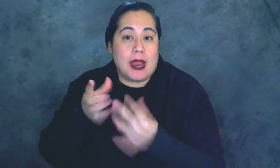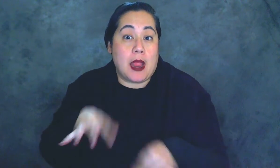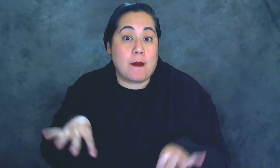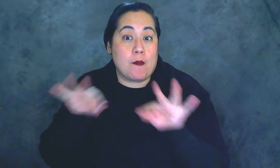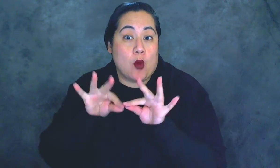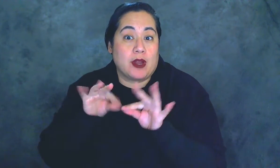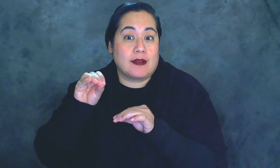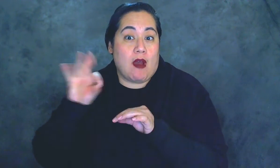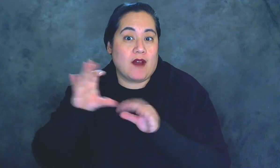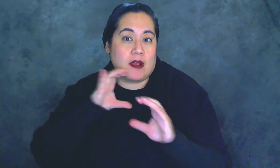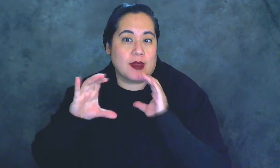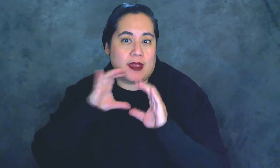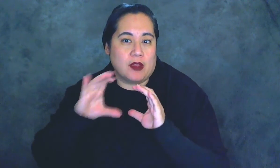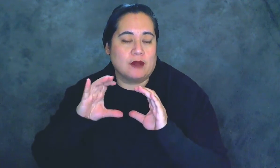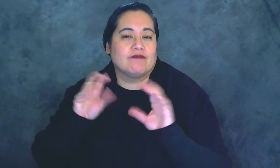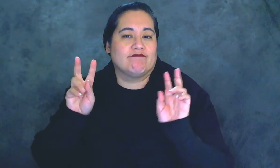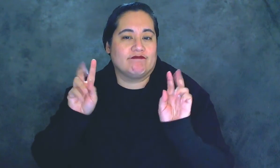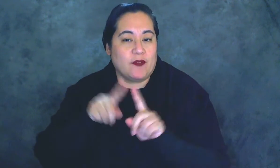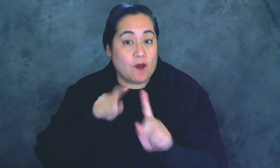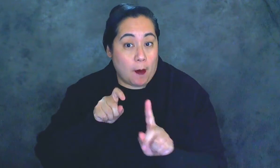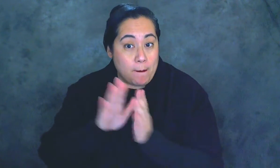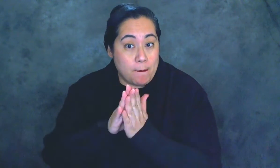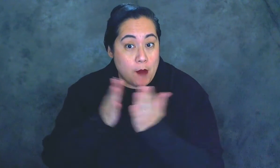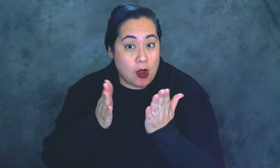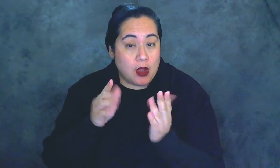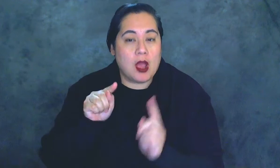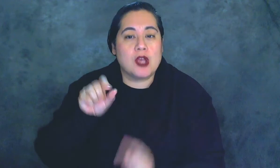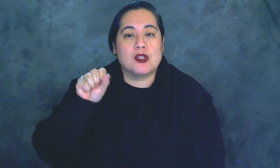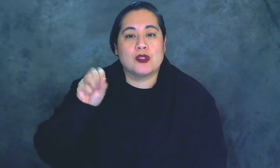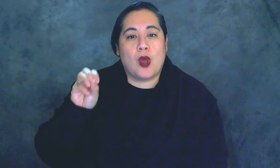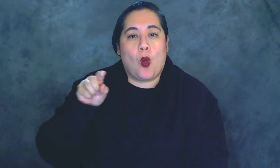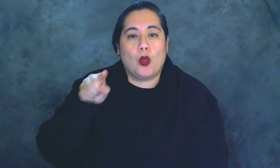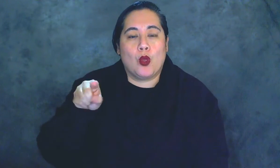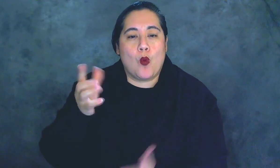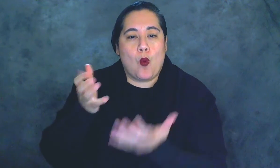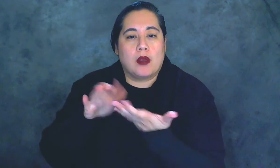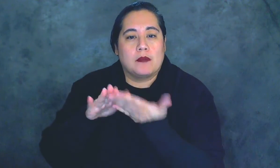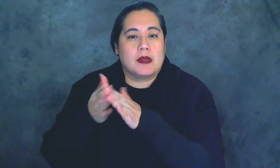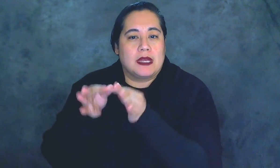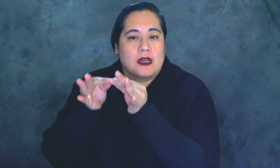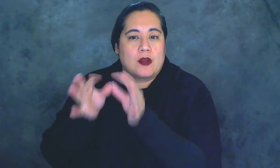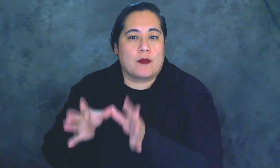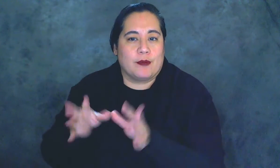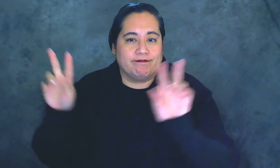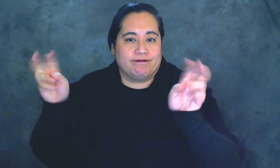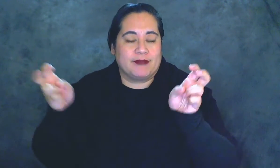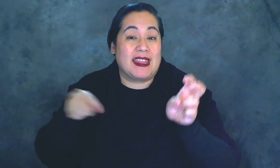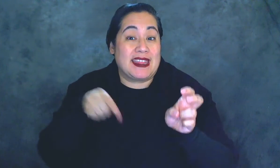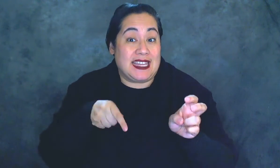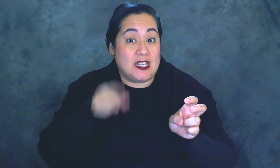communication, which is from the book So You Want to Be an Interpreter. And this will be just a short introduction, which will